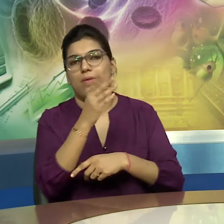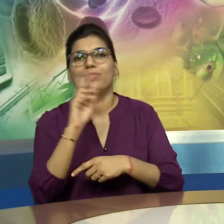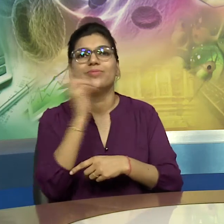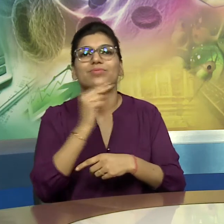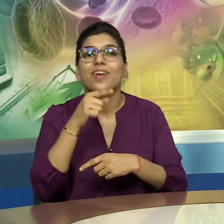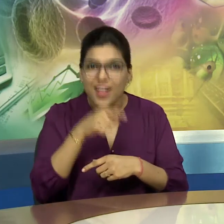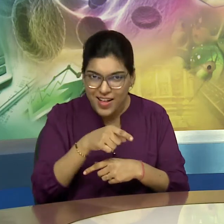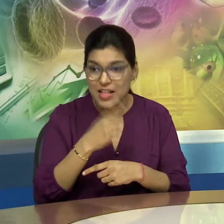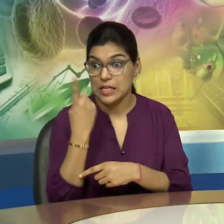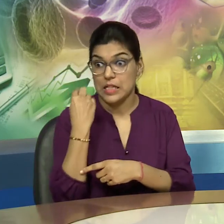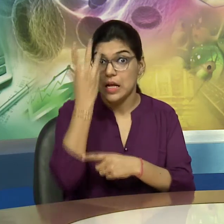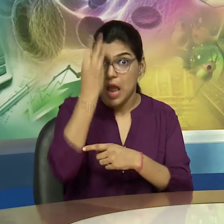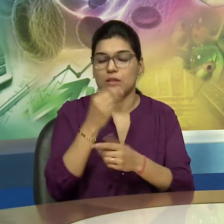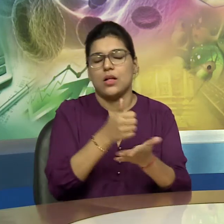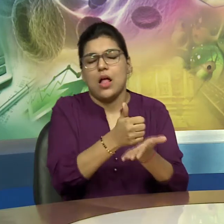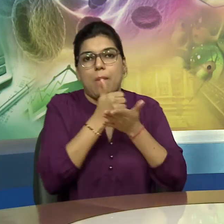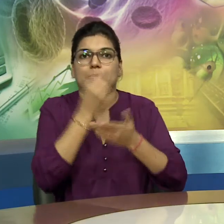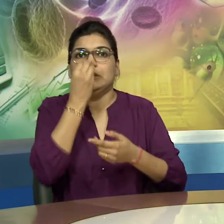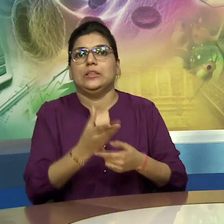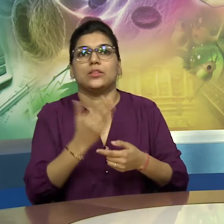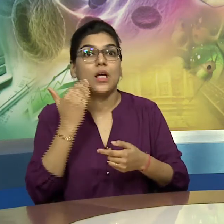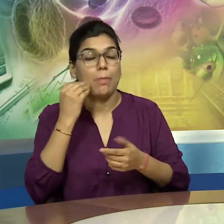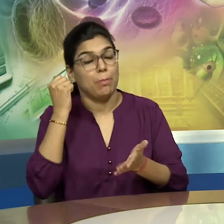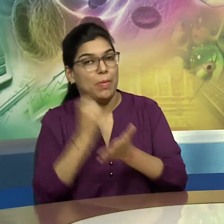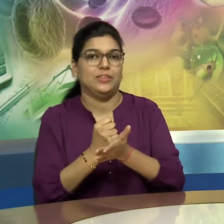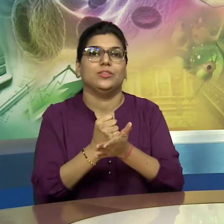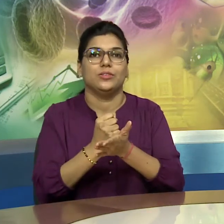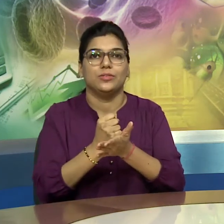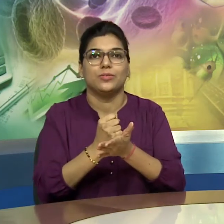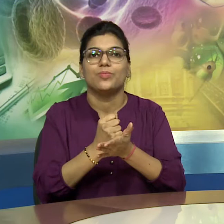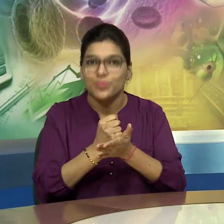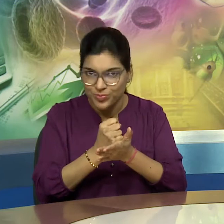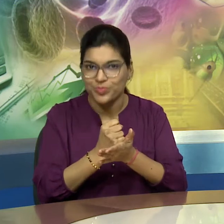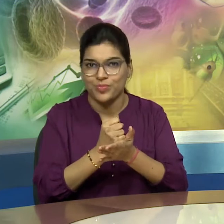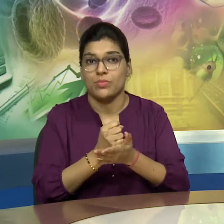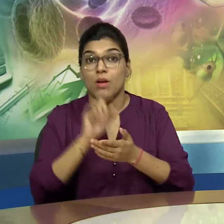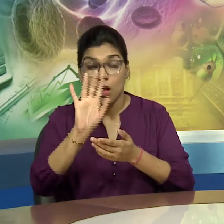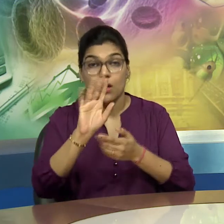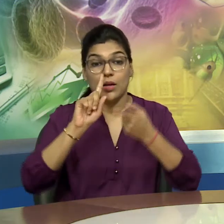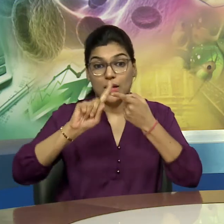So, accordingly we will use played is used for the past work,